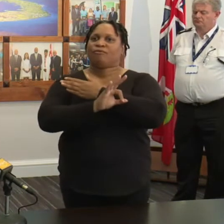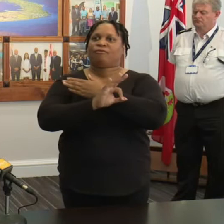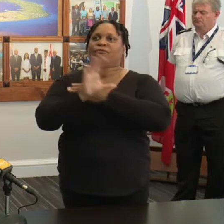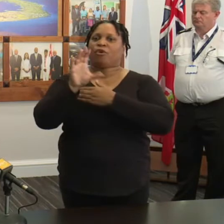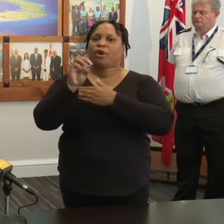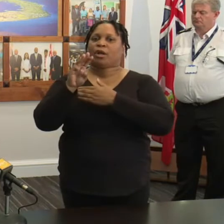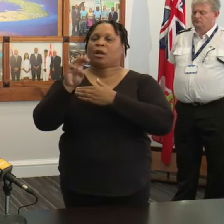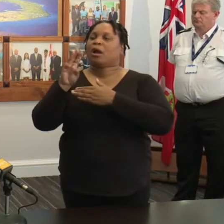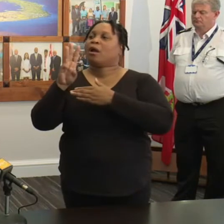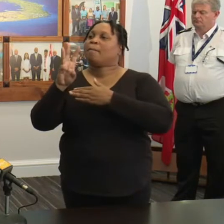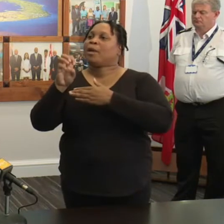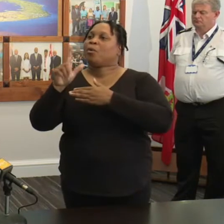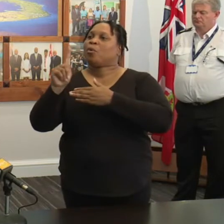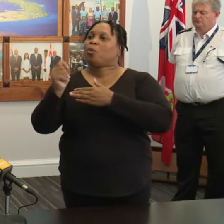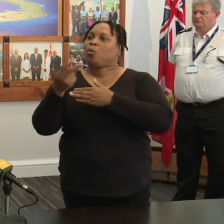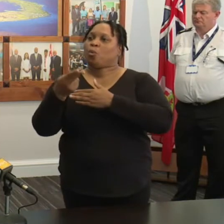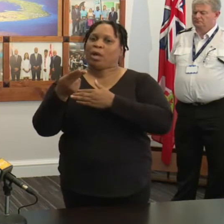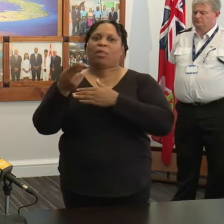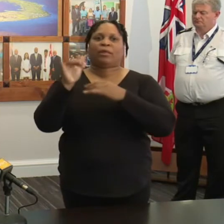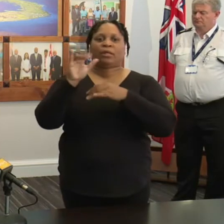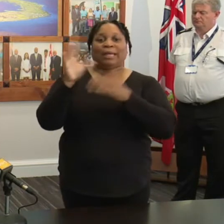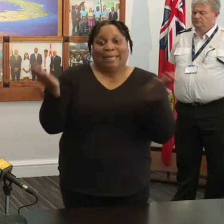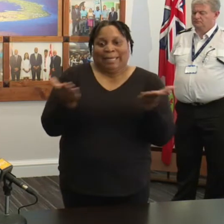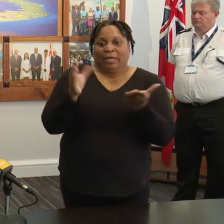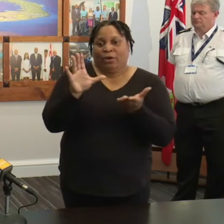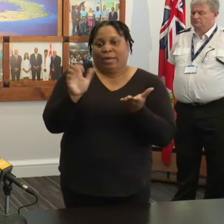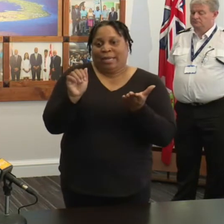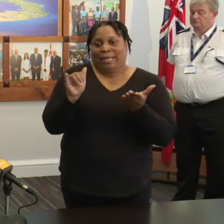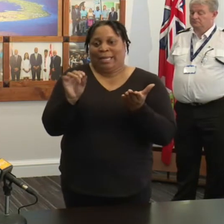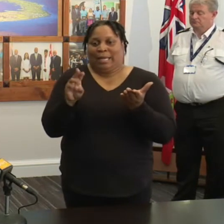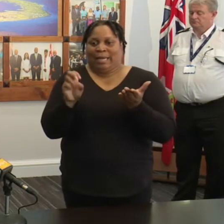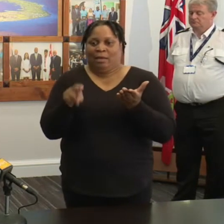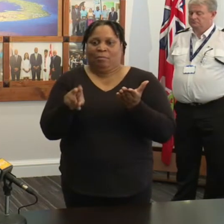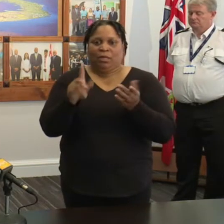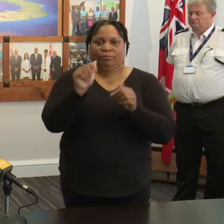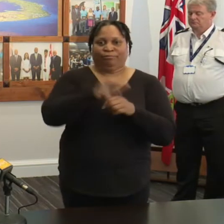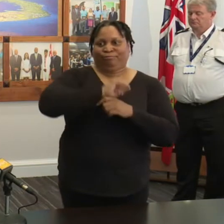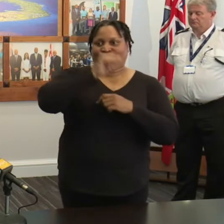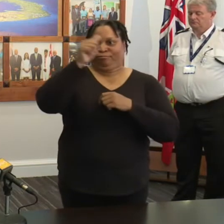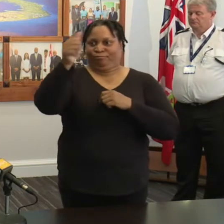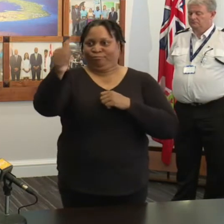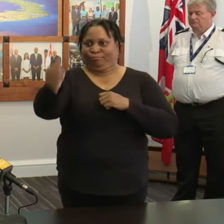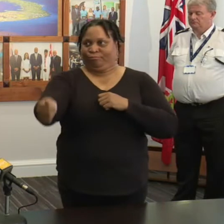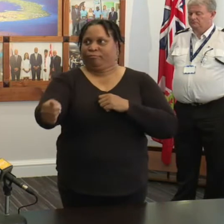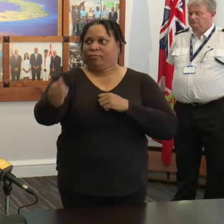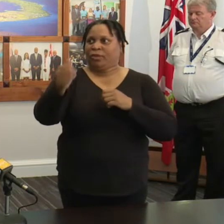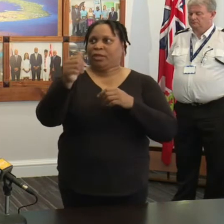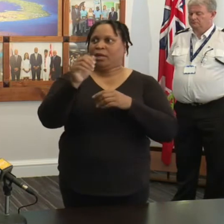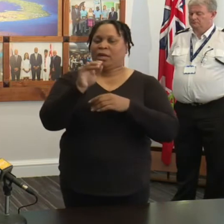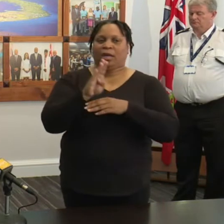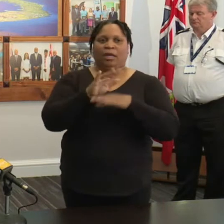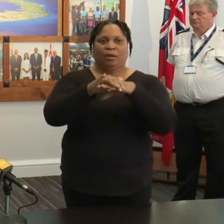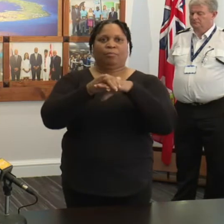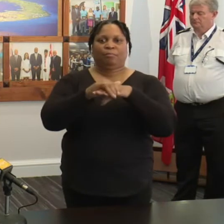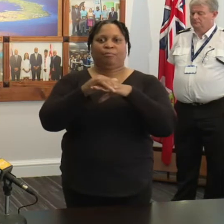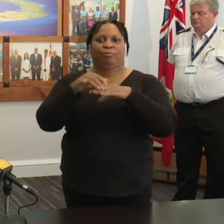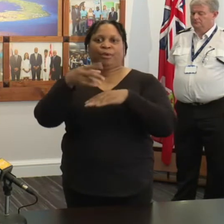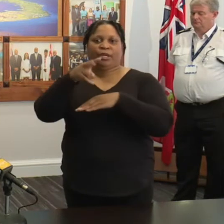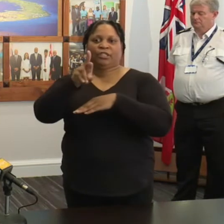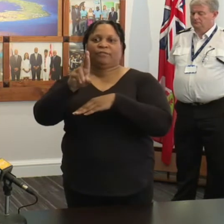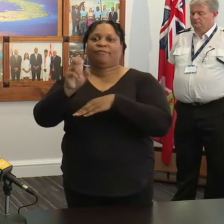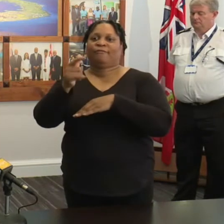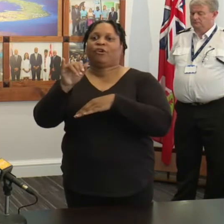to stop here, to stop at Cayman, and also to get persons back home to either the Turks and Caicos Islands, the British Virgin Islands, and others. So that